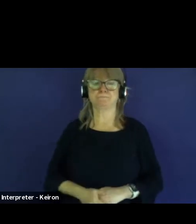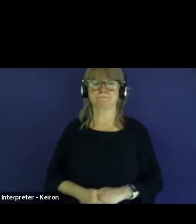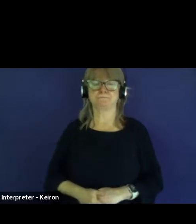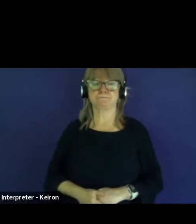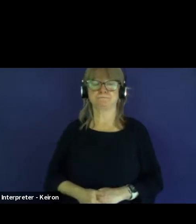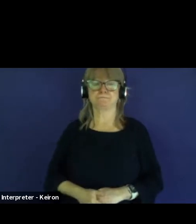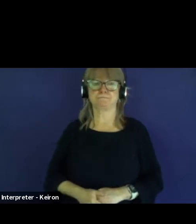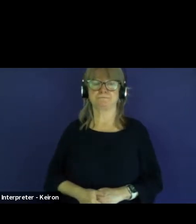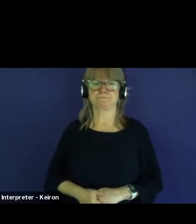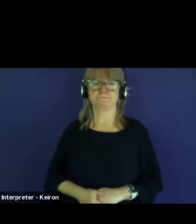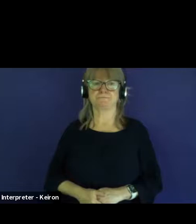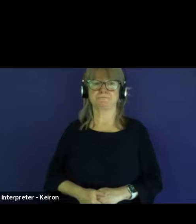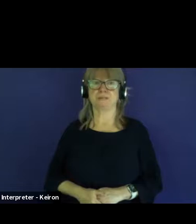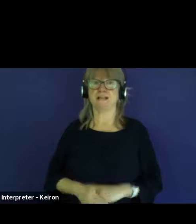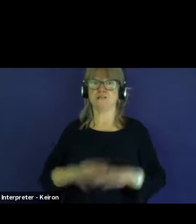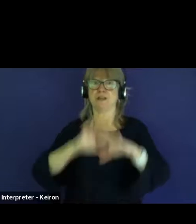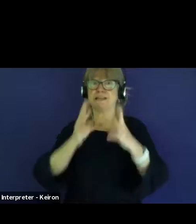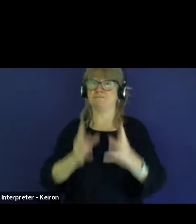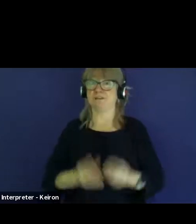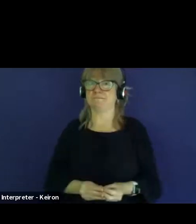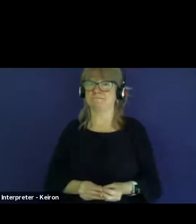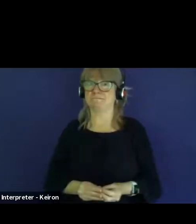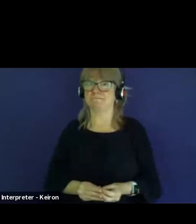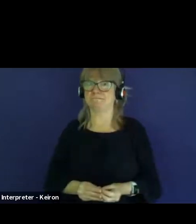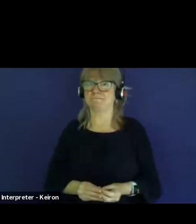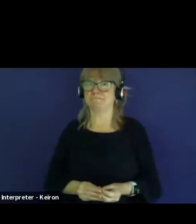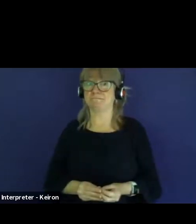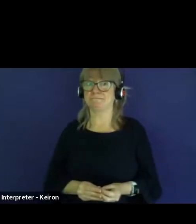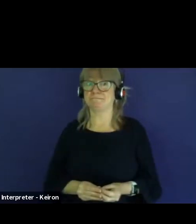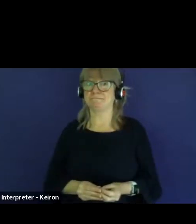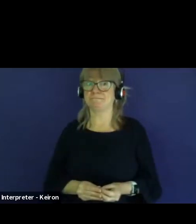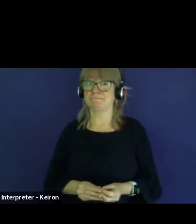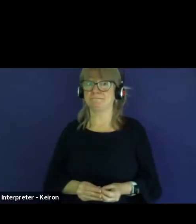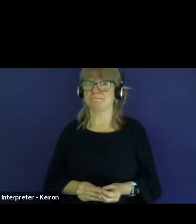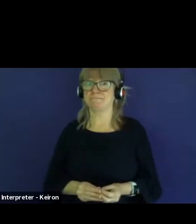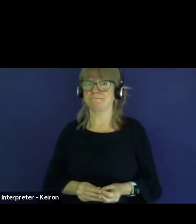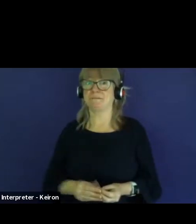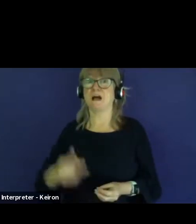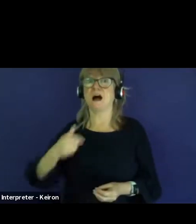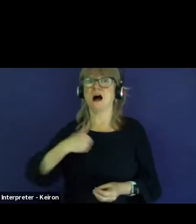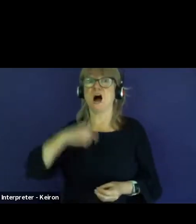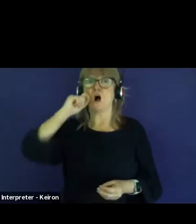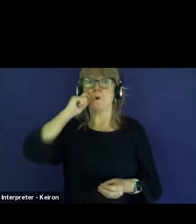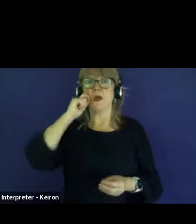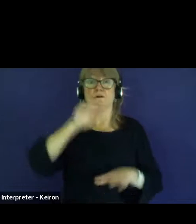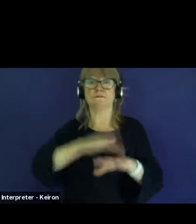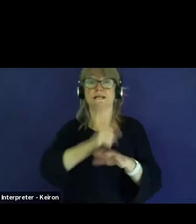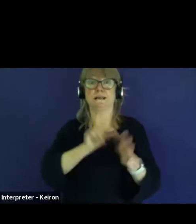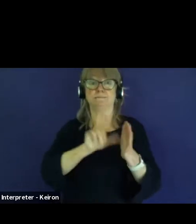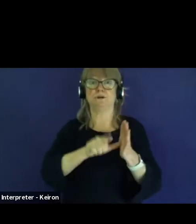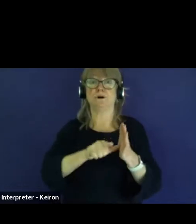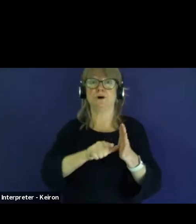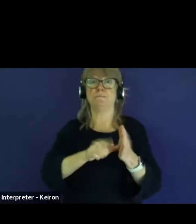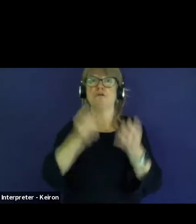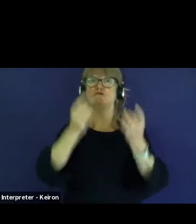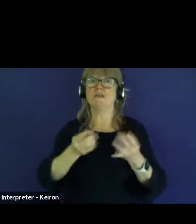All right, so that's all our exercises. So on my end, I'm gonna have a timer. You'll hear it ting when we're ready to